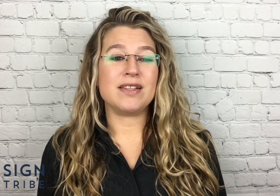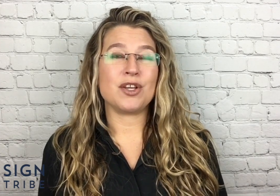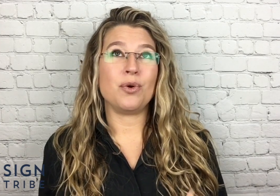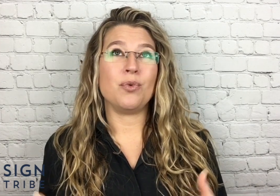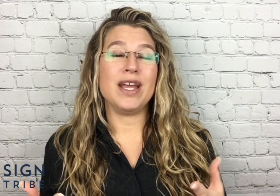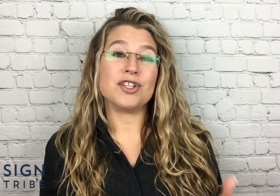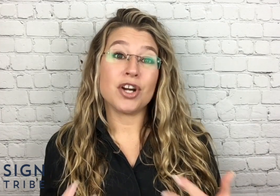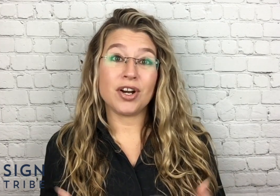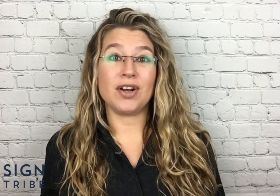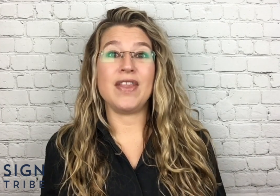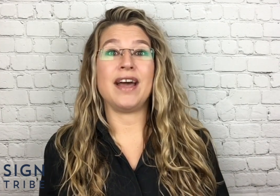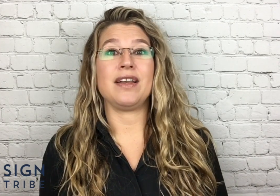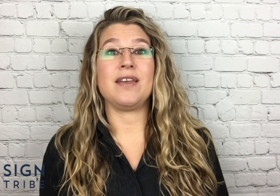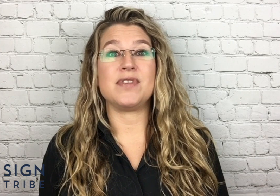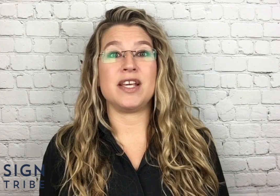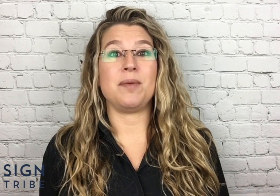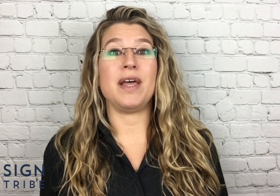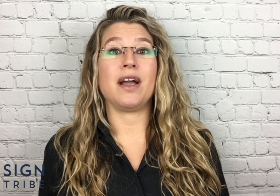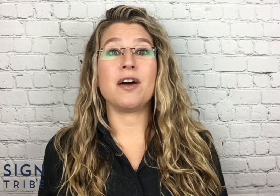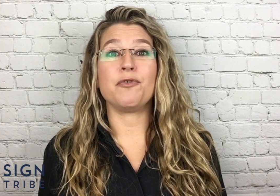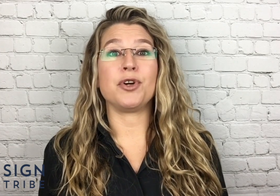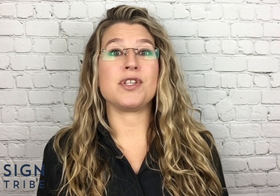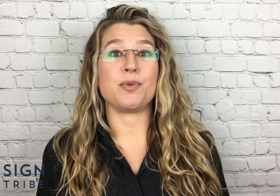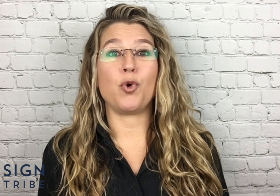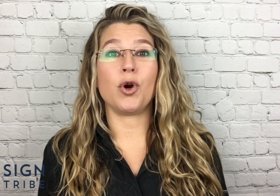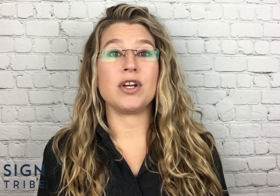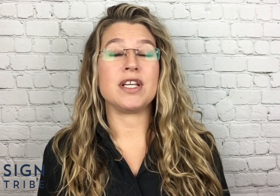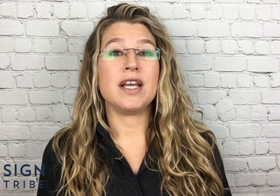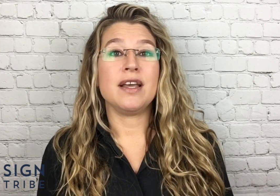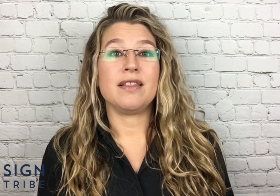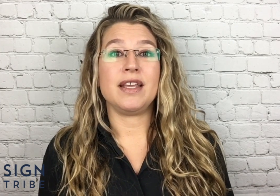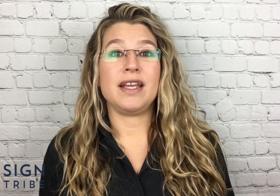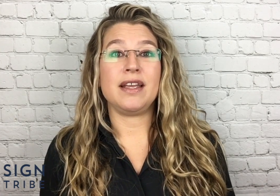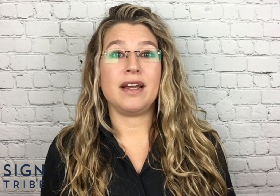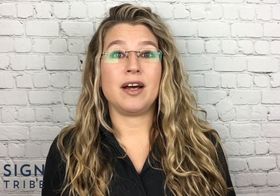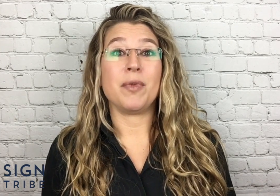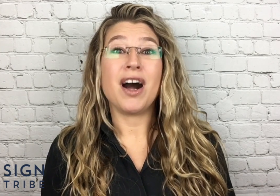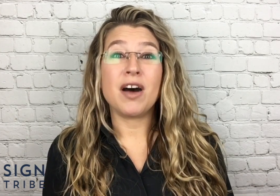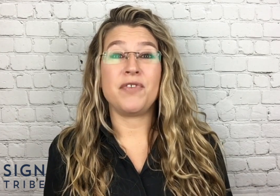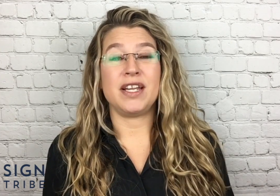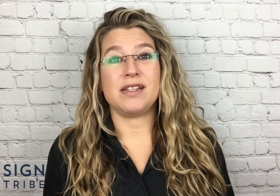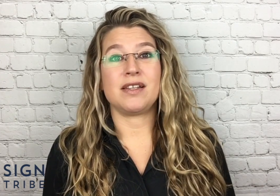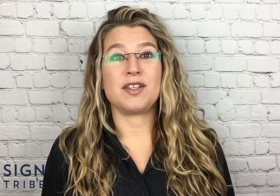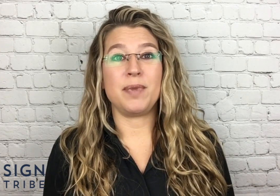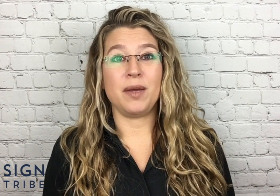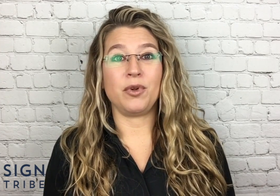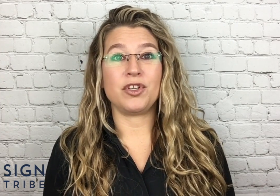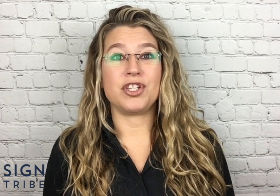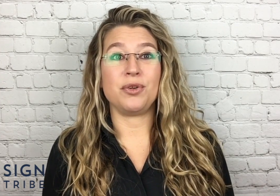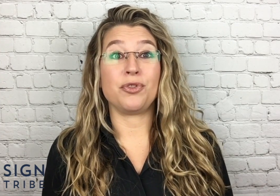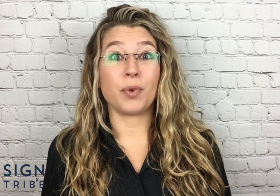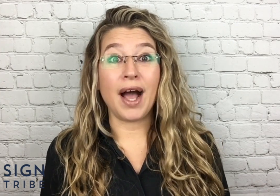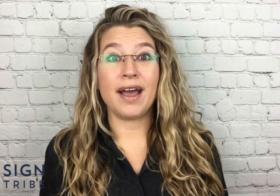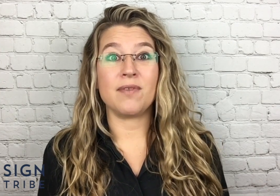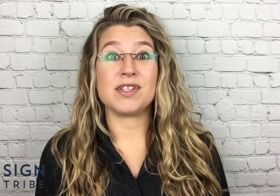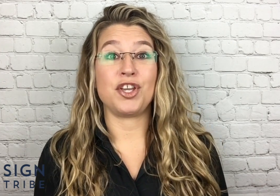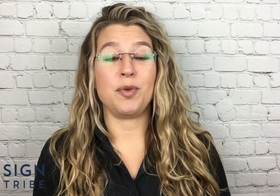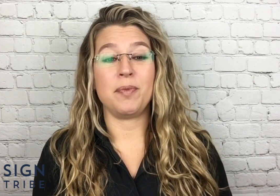so, in turn, that gives them that comfort, support, the confidence to be able to thrive as a human